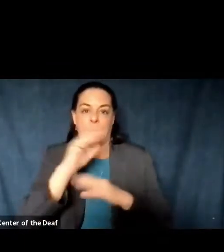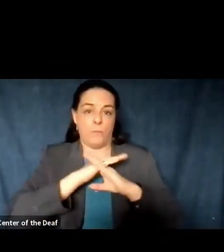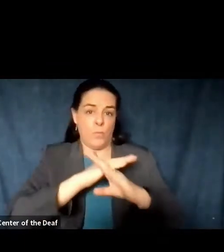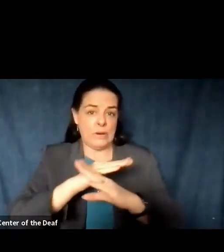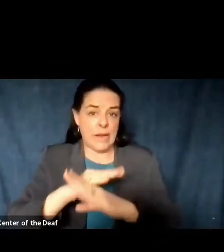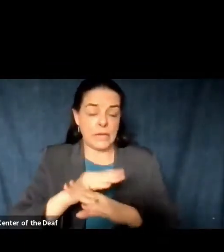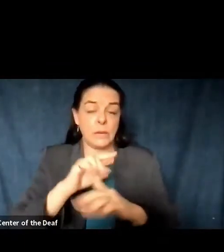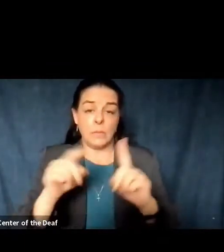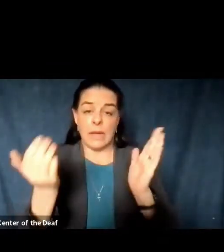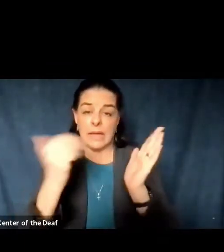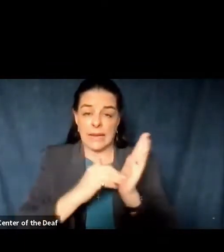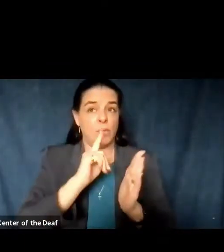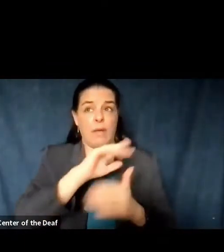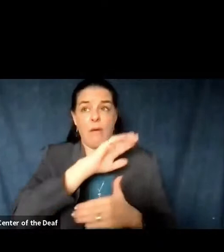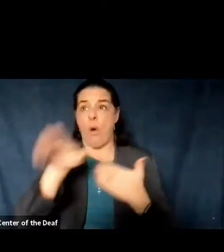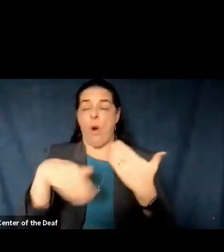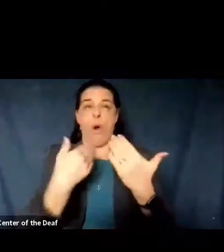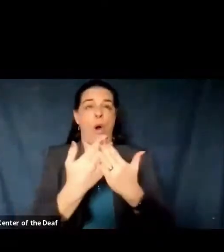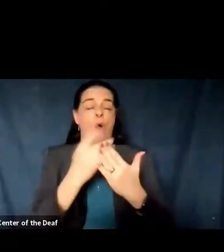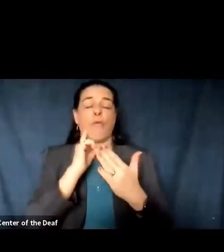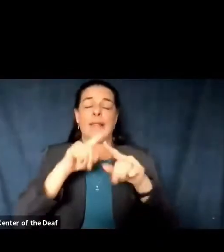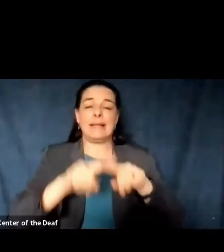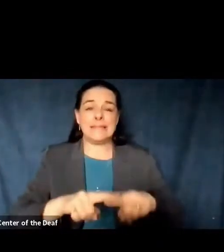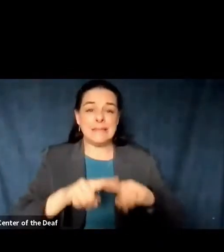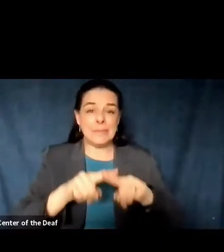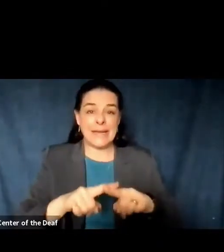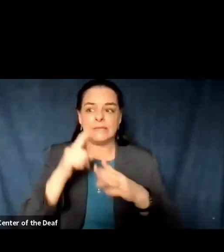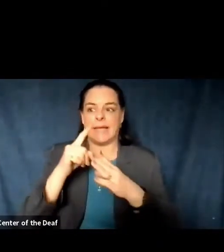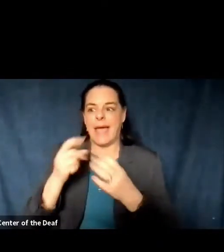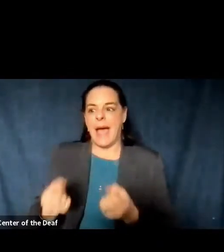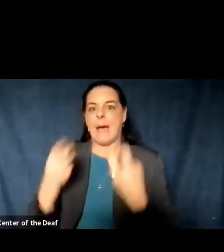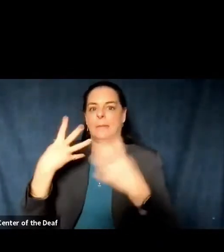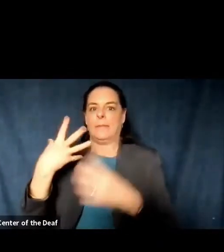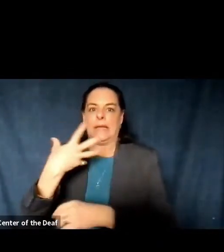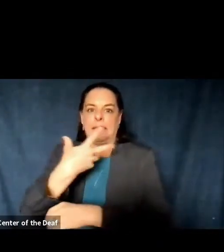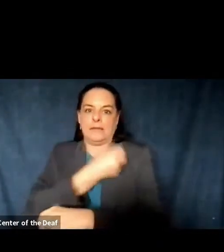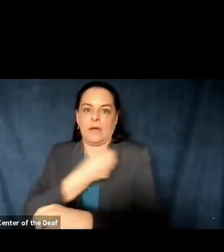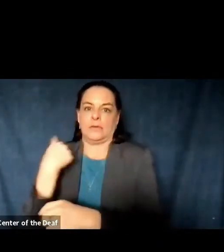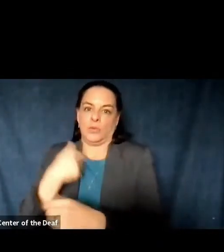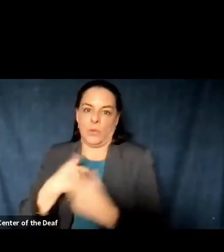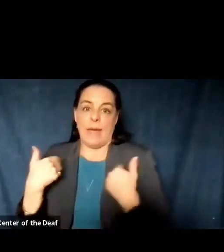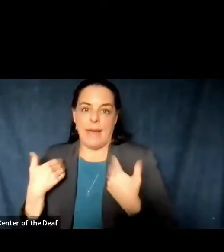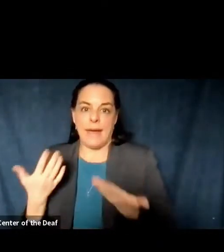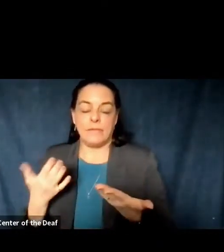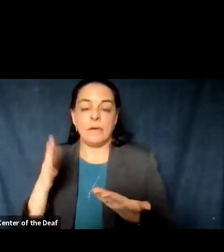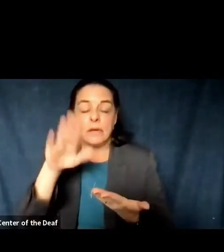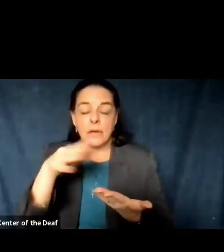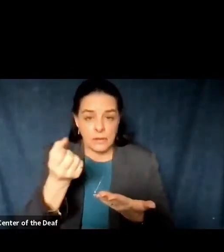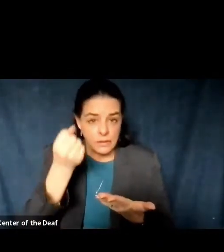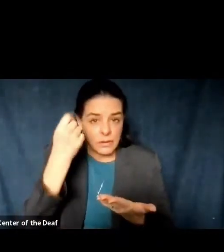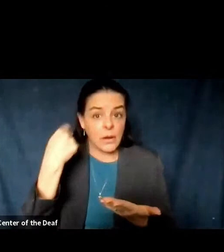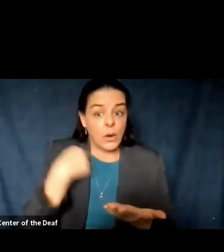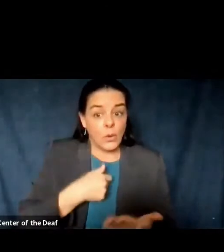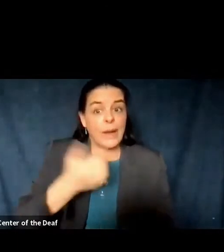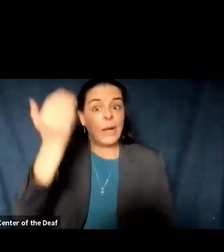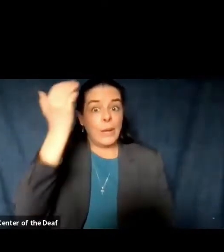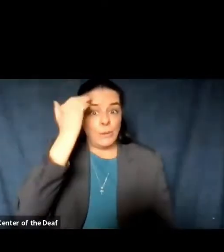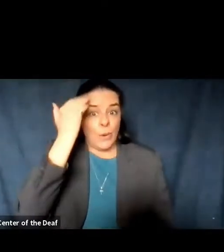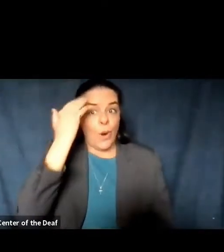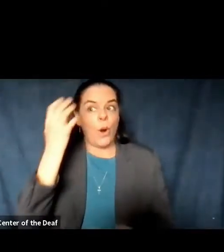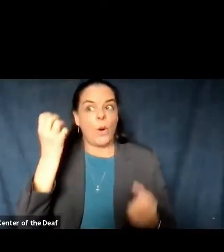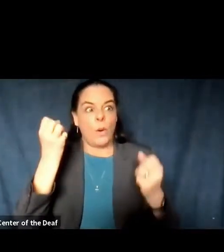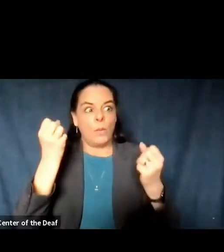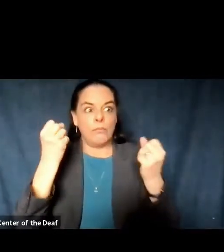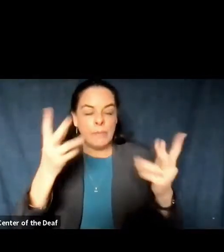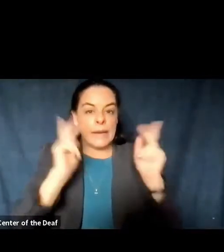this is all of this is dependent on the supply that's on hand. We acknowledge the desire to receive this much needed protection